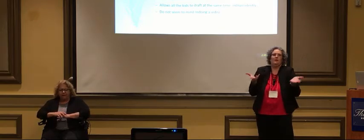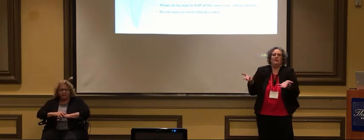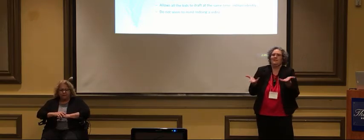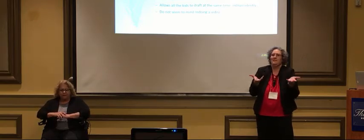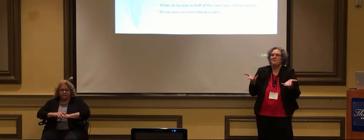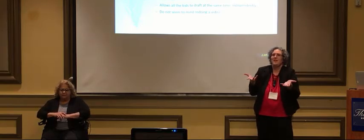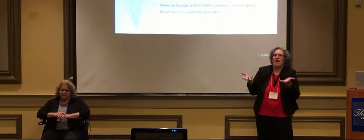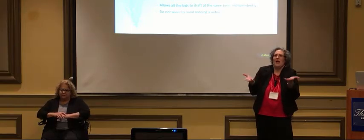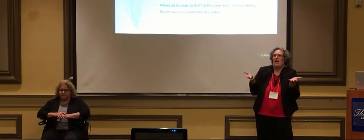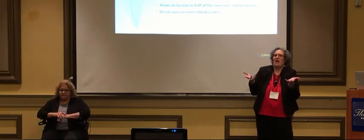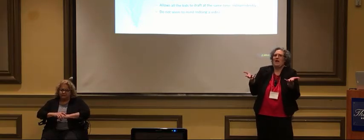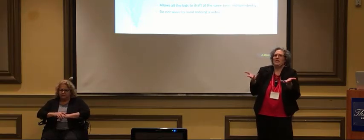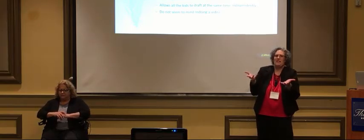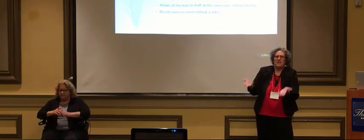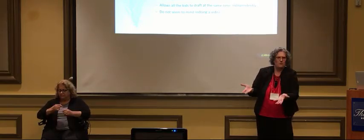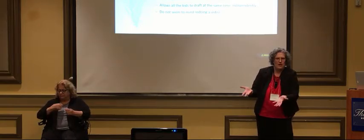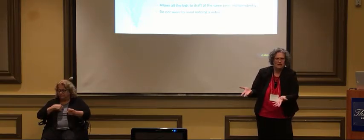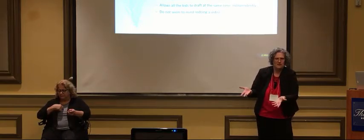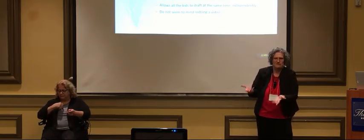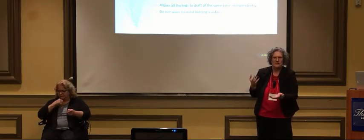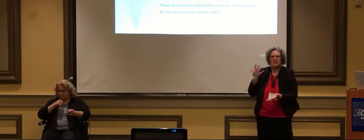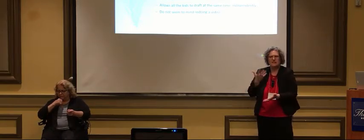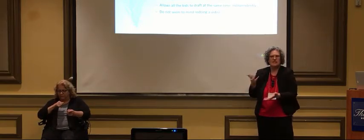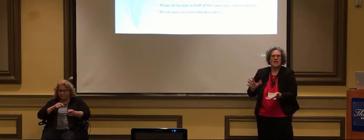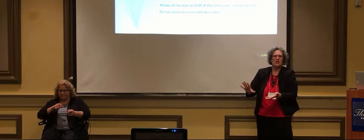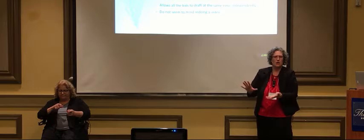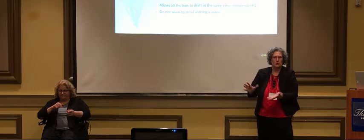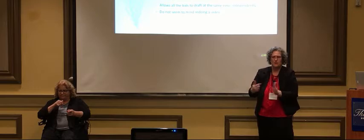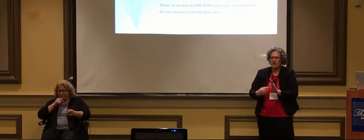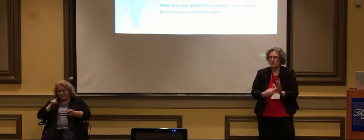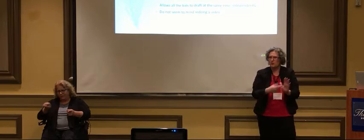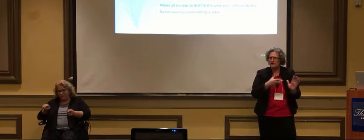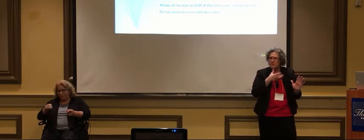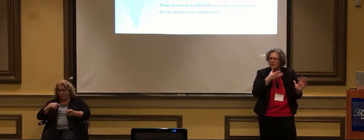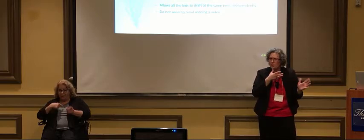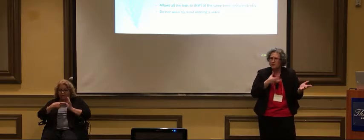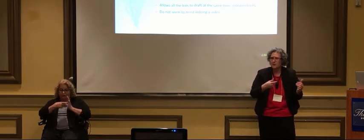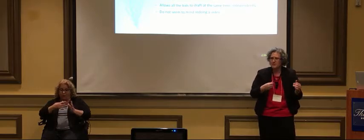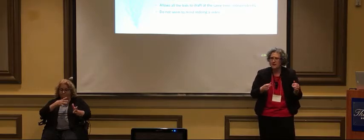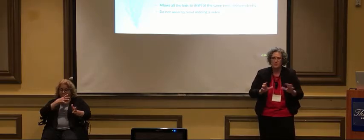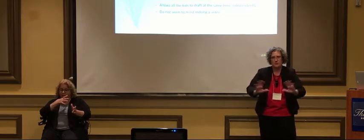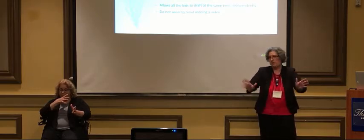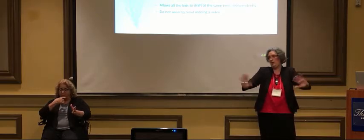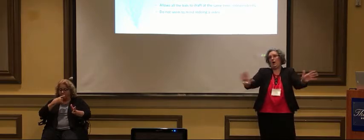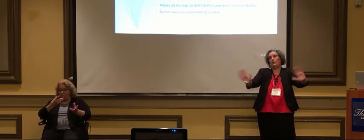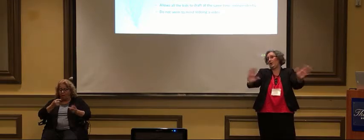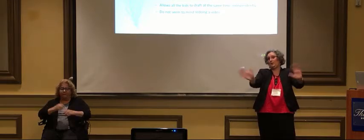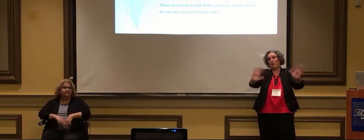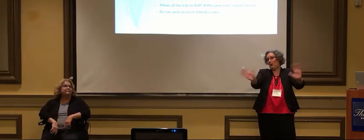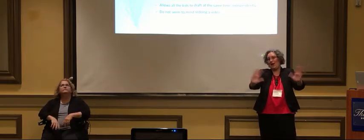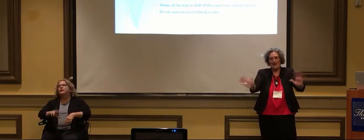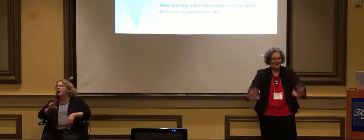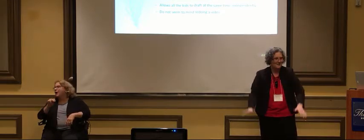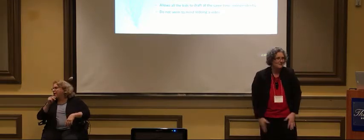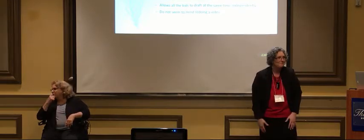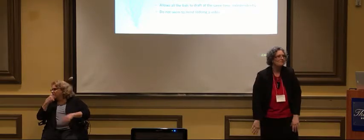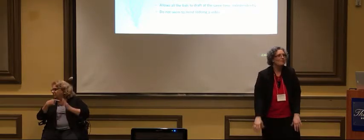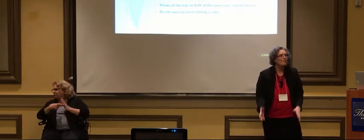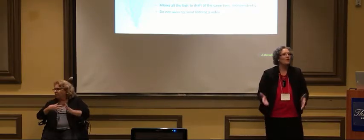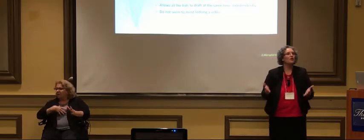like, this is not right. This is not you. If I show this to mom, what would mom say? She's like, no, don't do